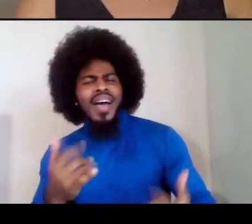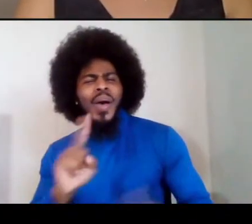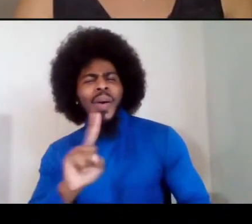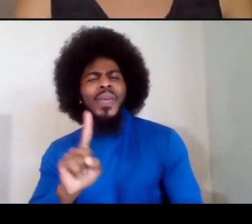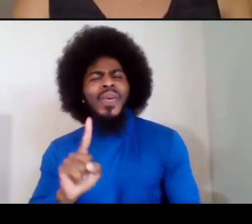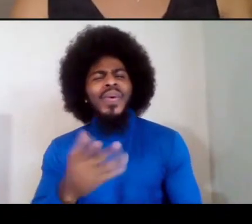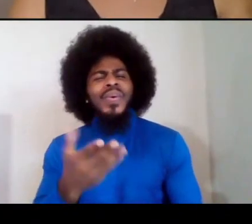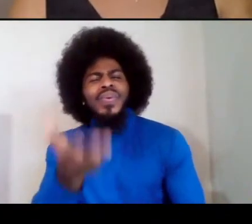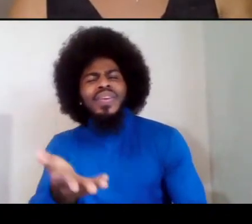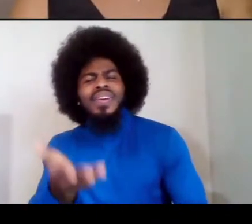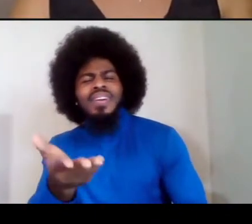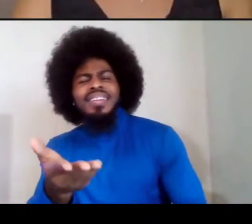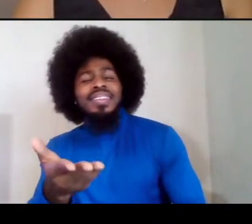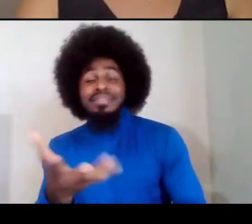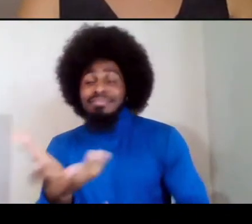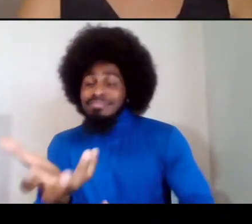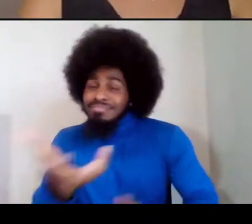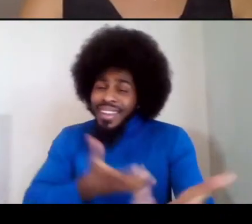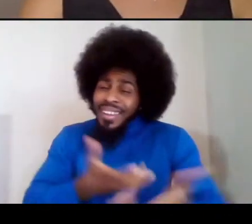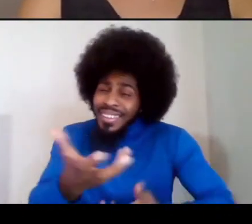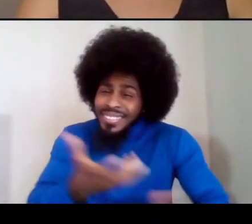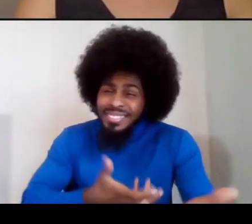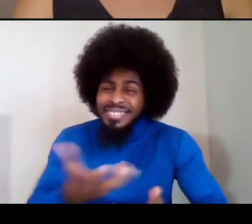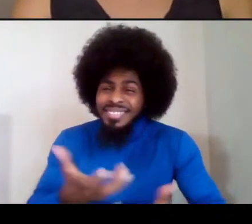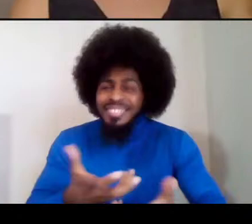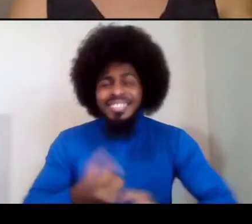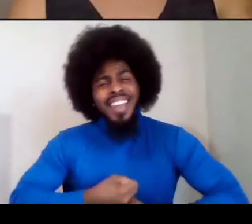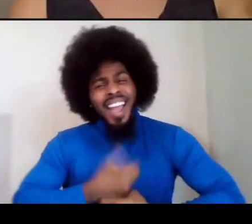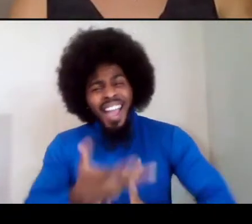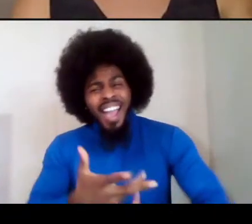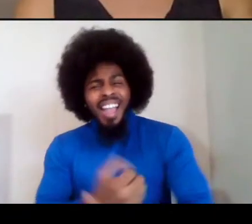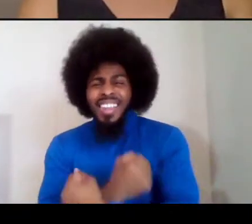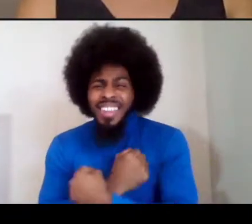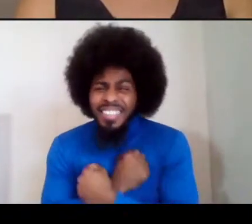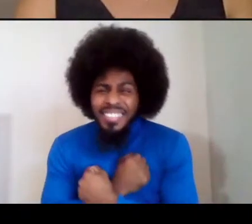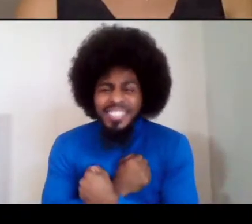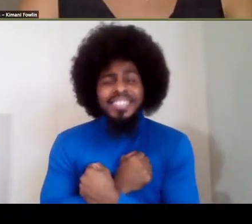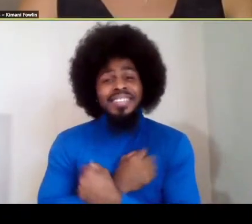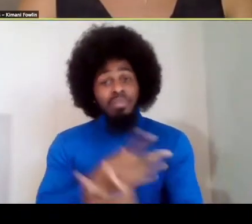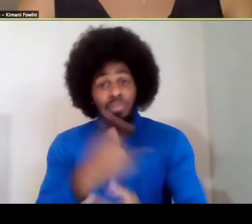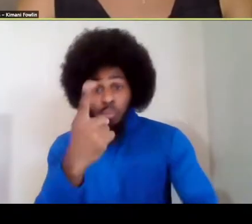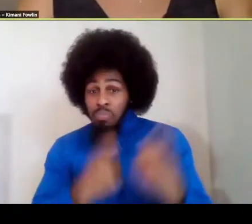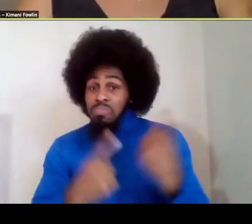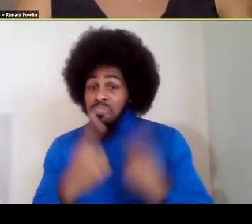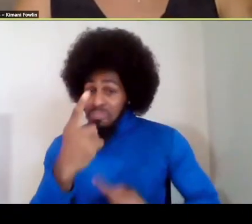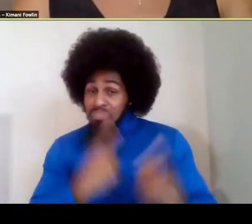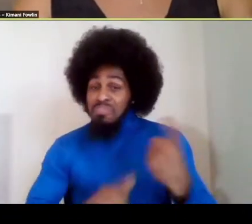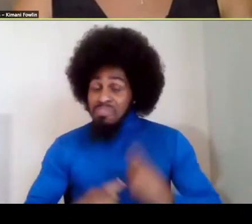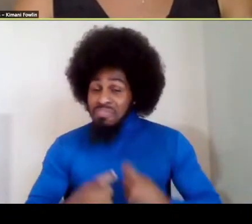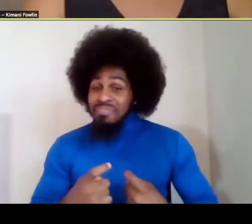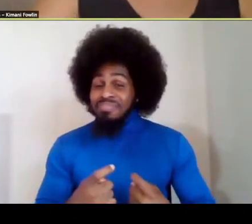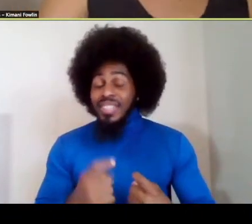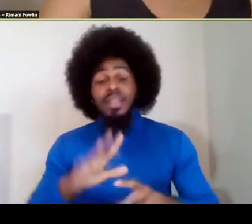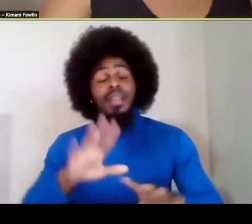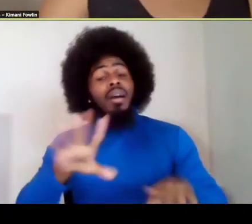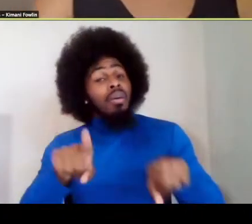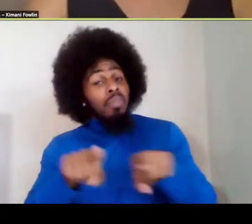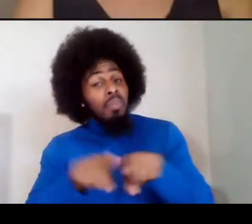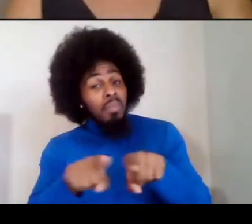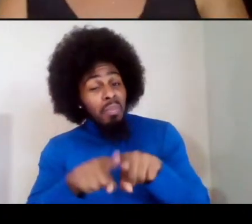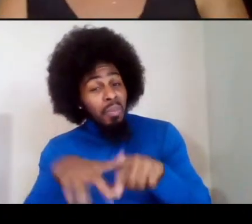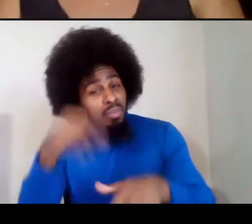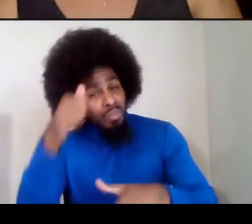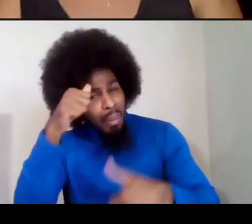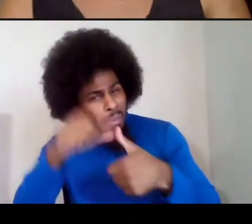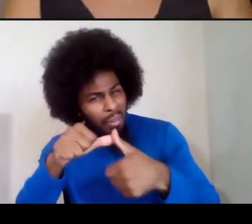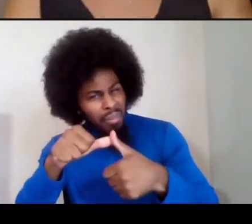ask questions, share some love. Please ask questions. Also, please